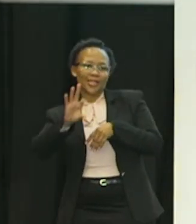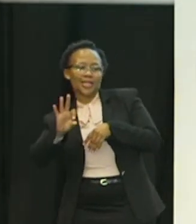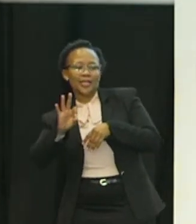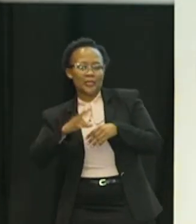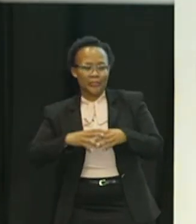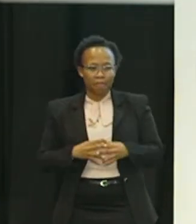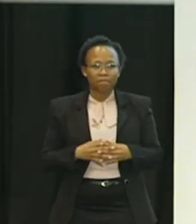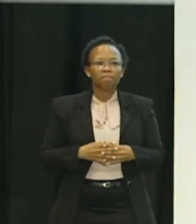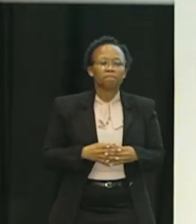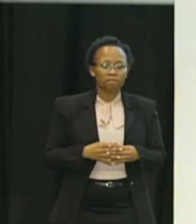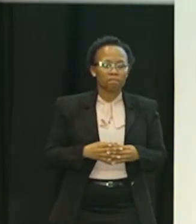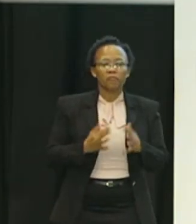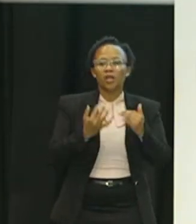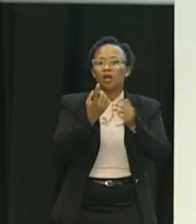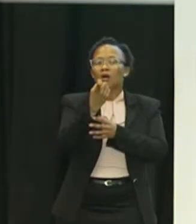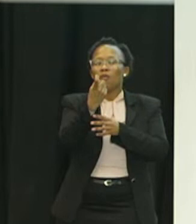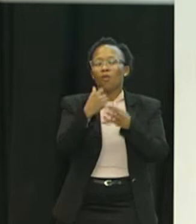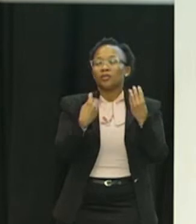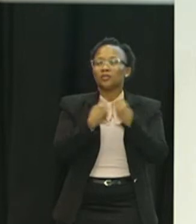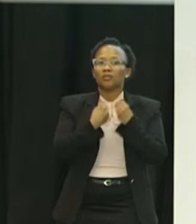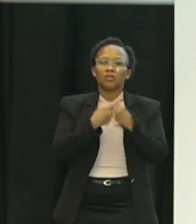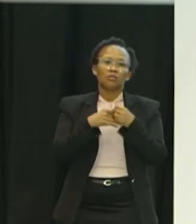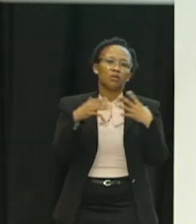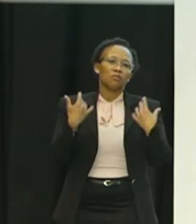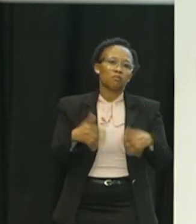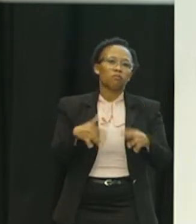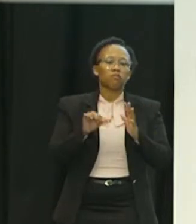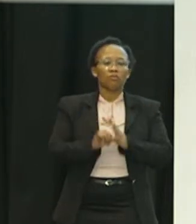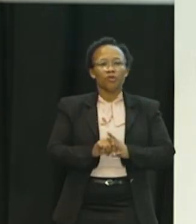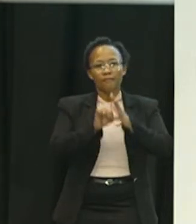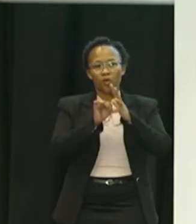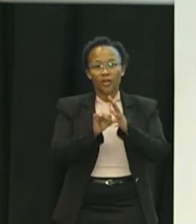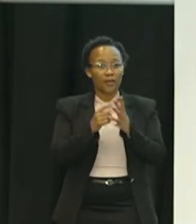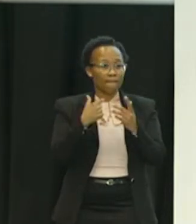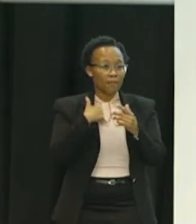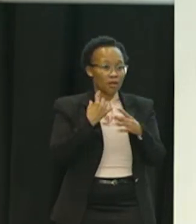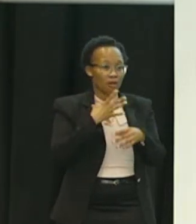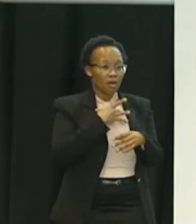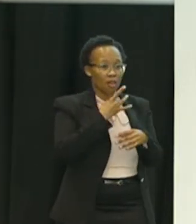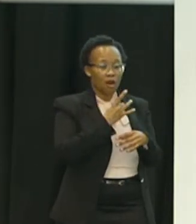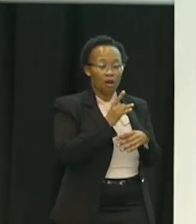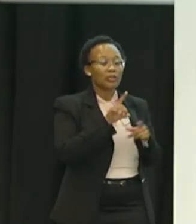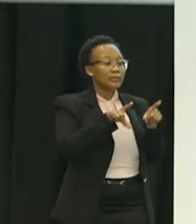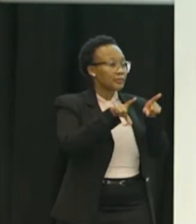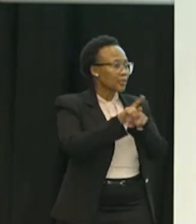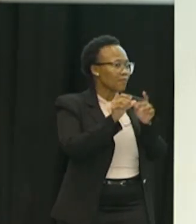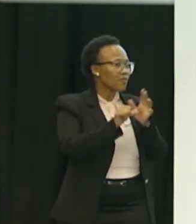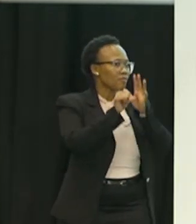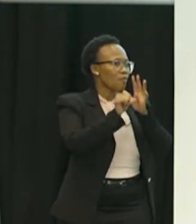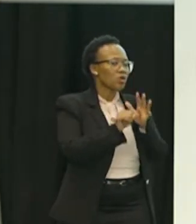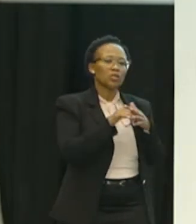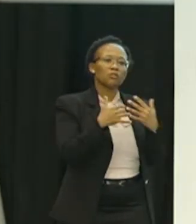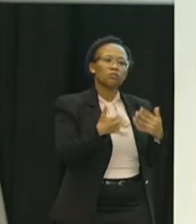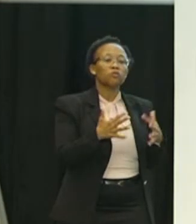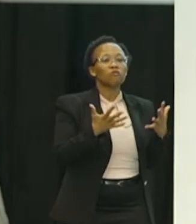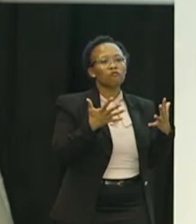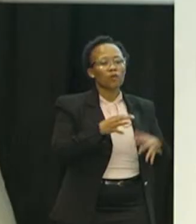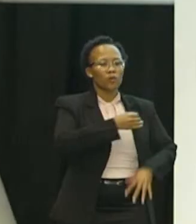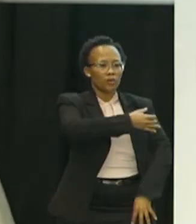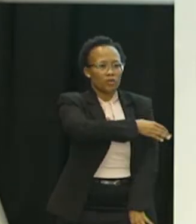So one thing that was very important to highlight, and why it is very important for our clinics to be